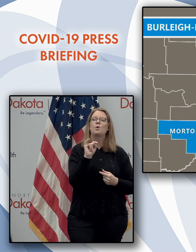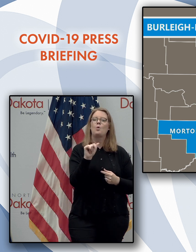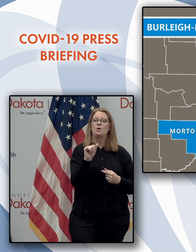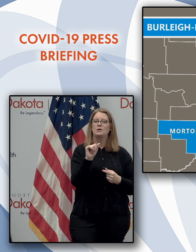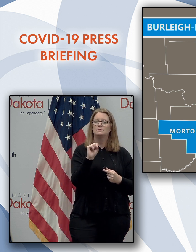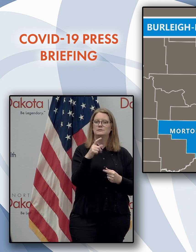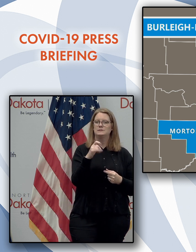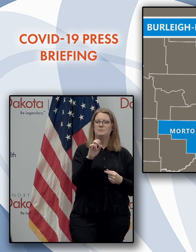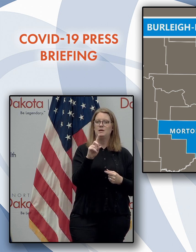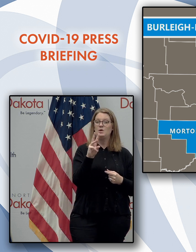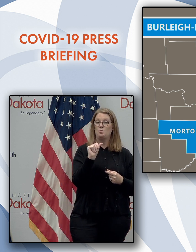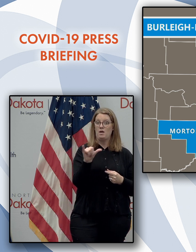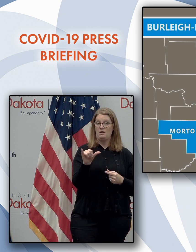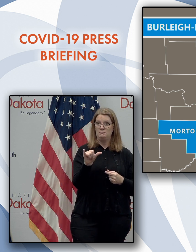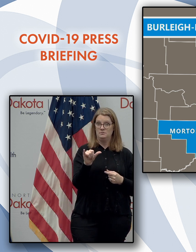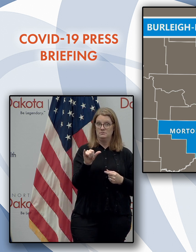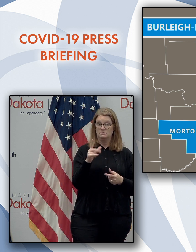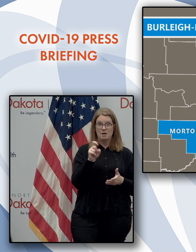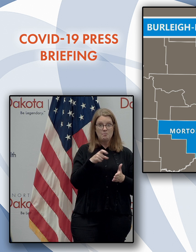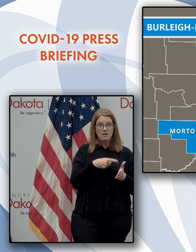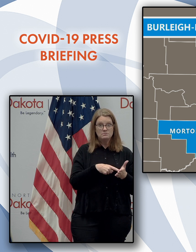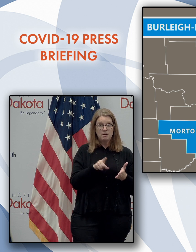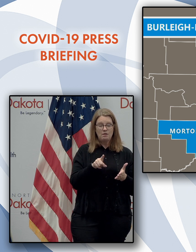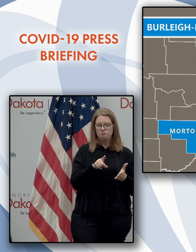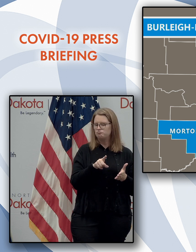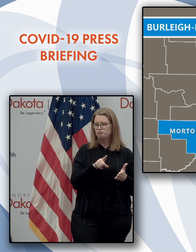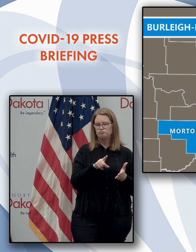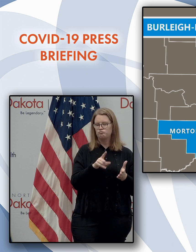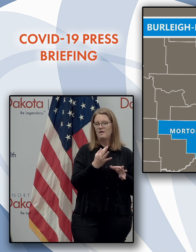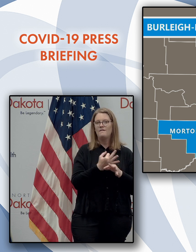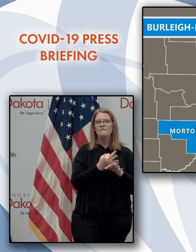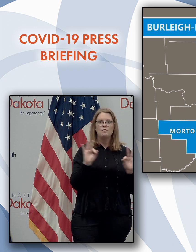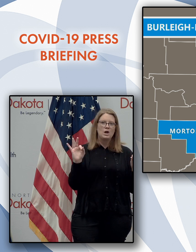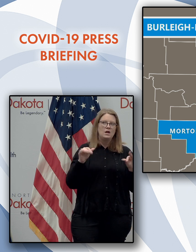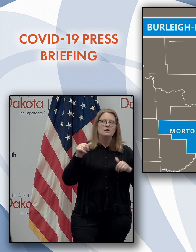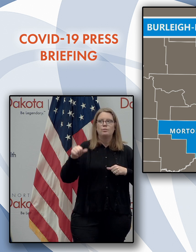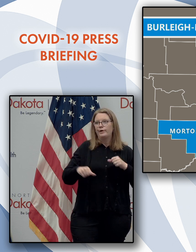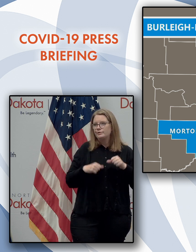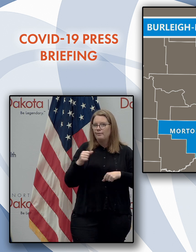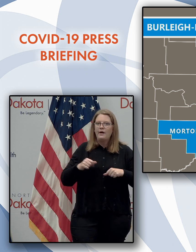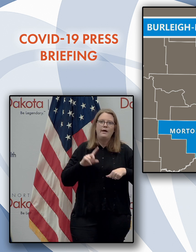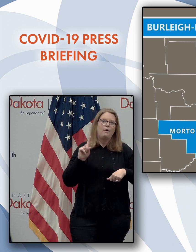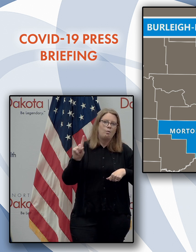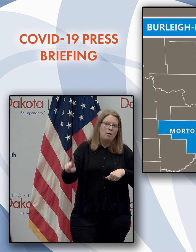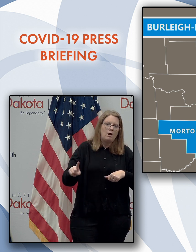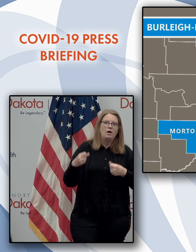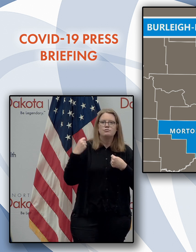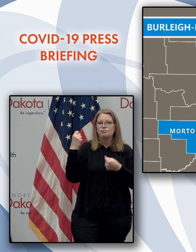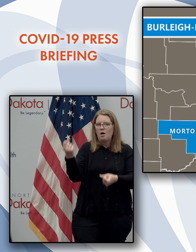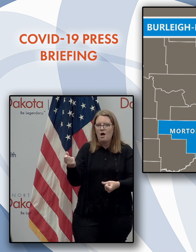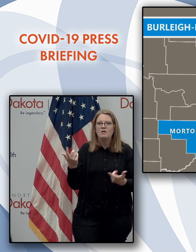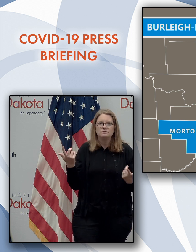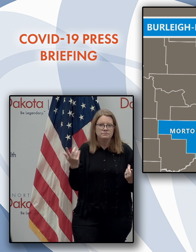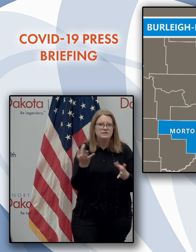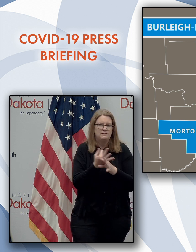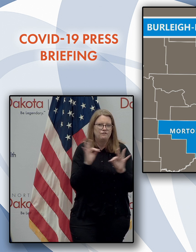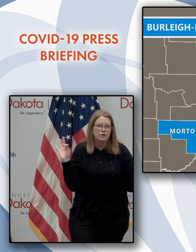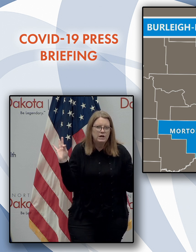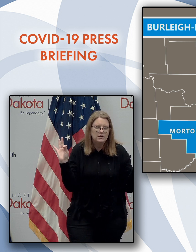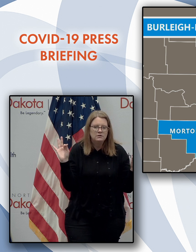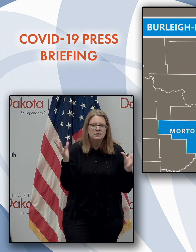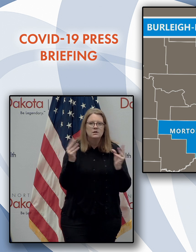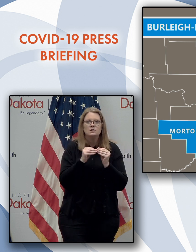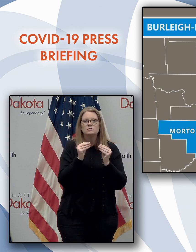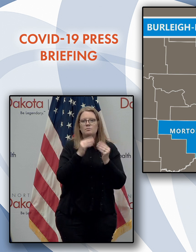both free public drive up or walk up or ride your bike up events. And again, you can find out more